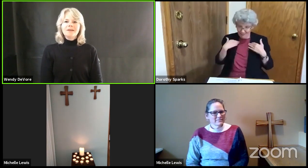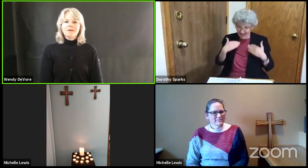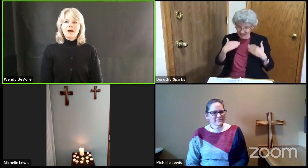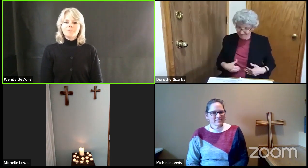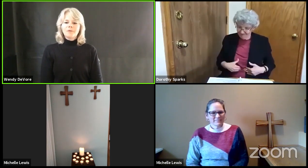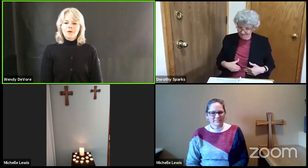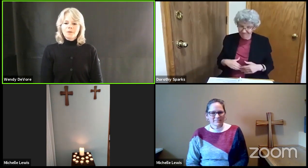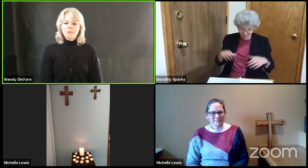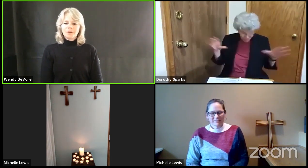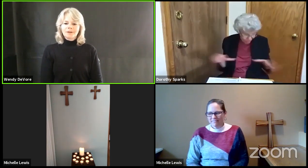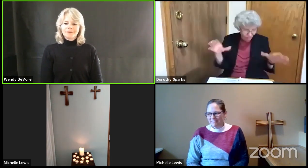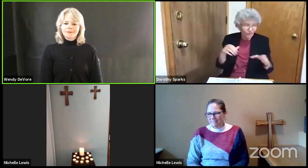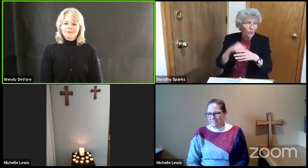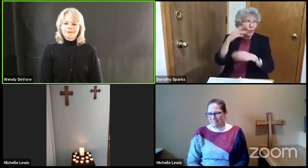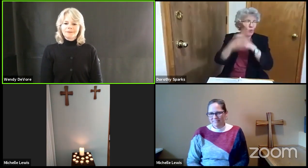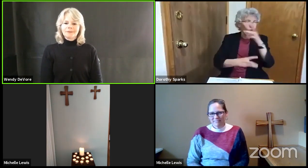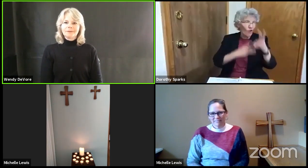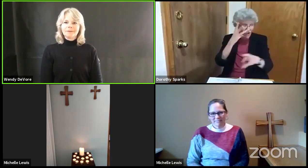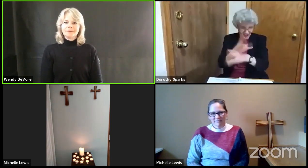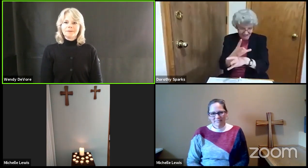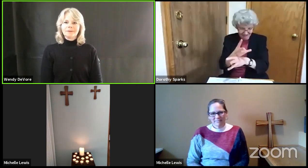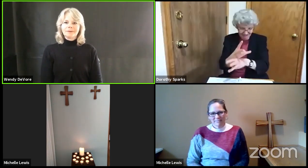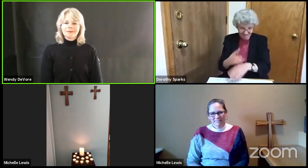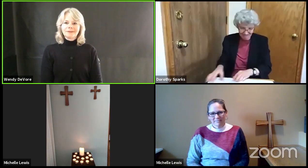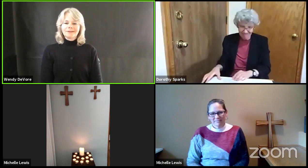Christ raised up for the world.